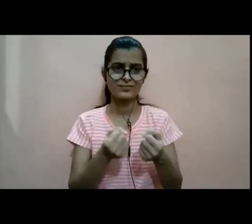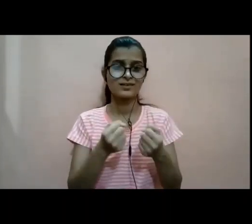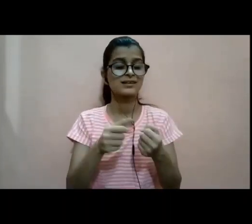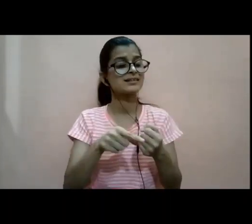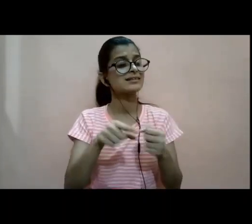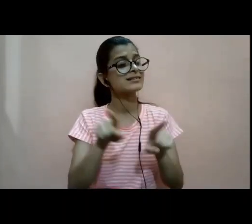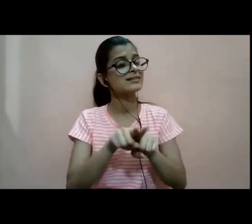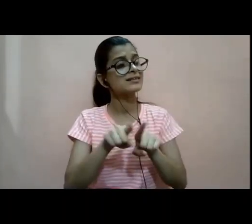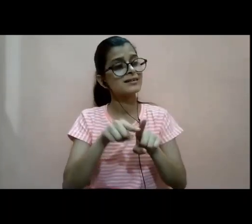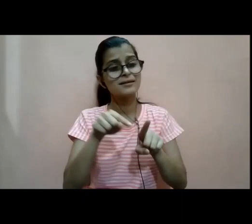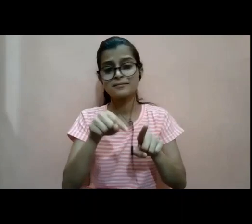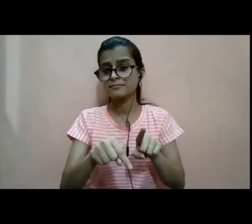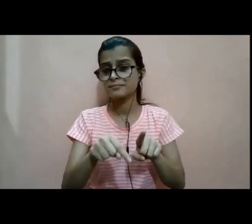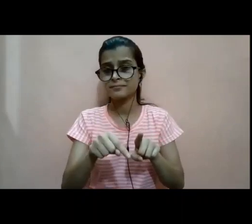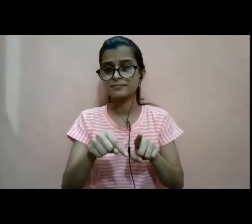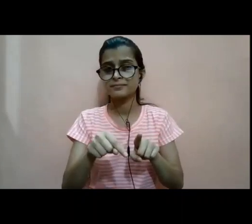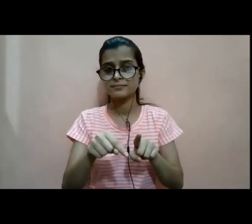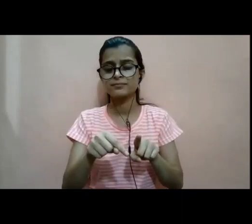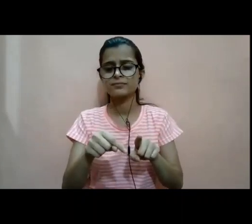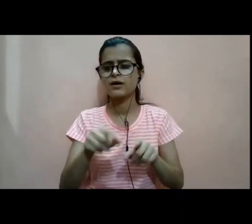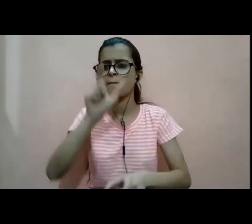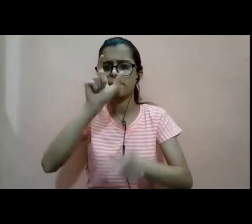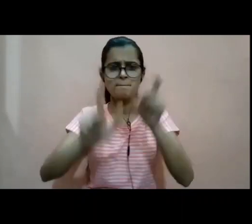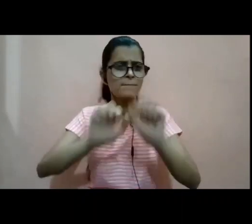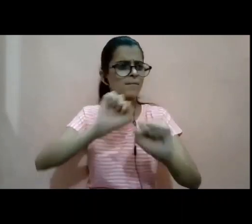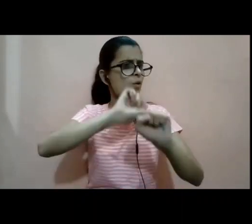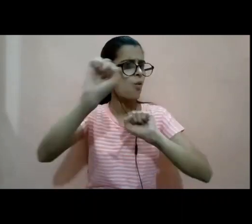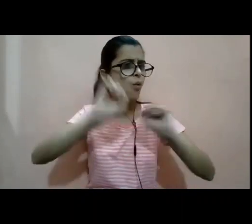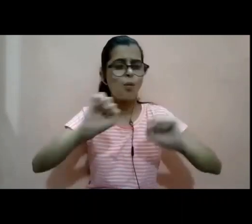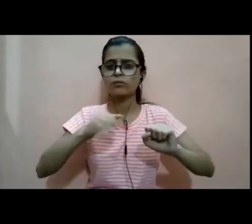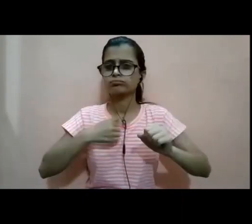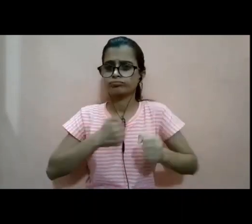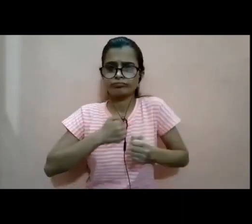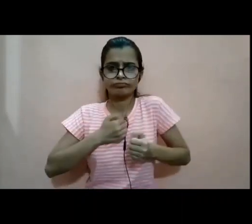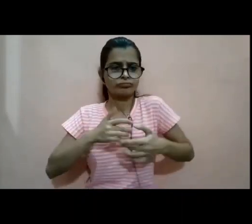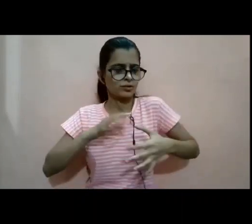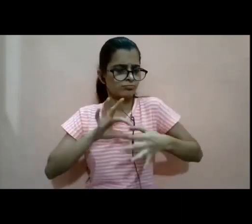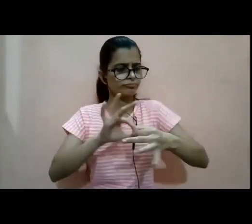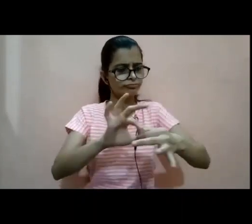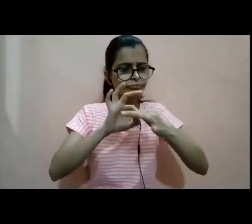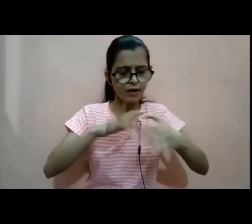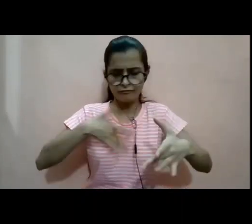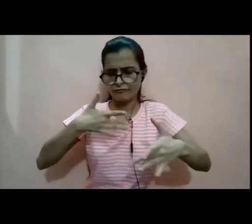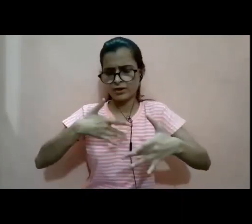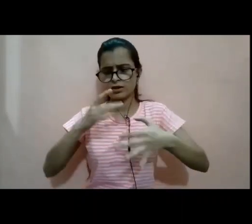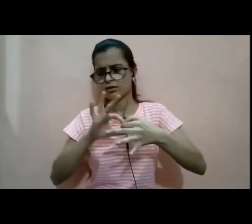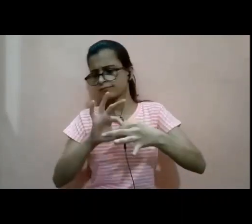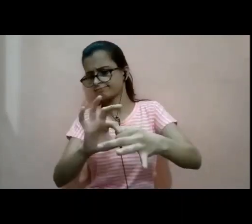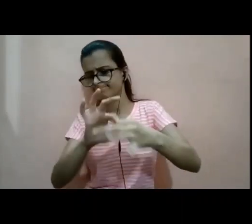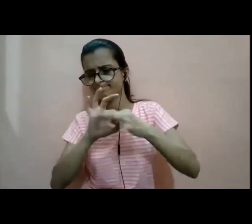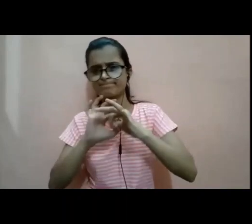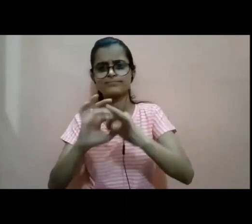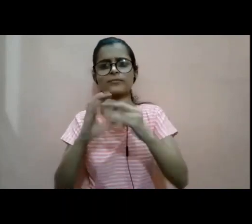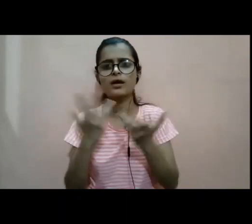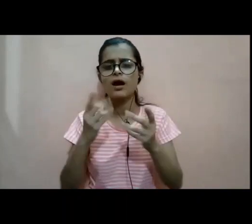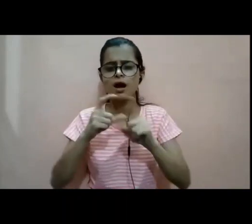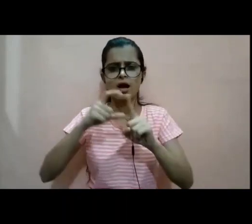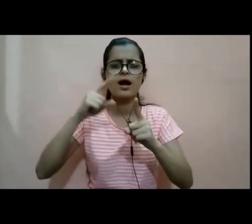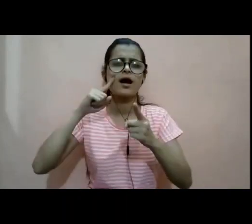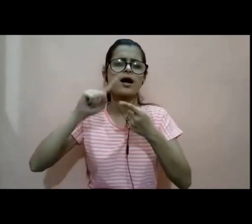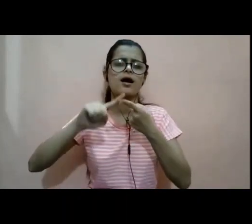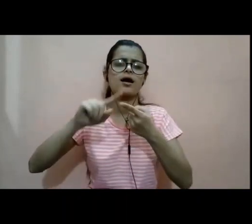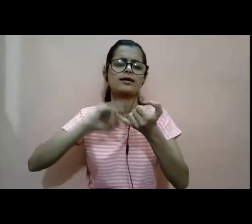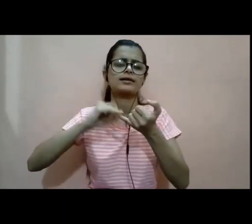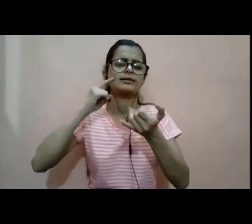about something more than the individual. I think it's something about collectivity. I also think collectivity has at